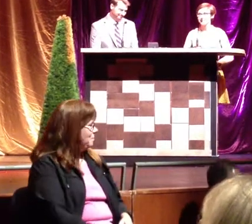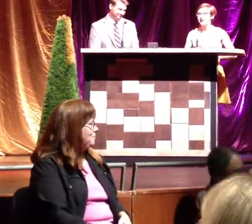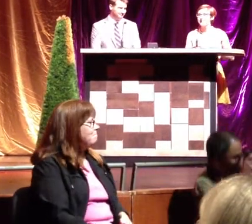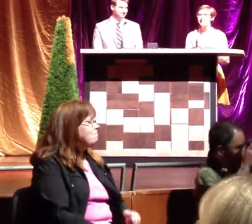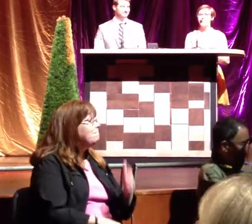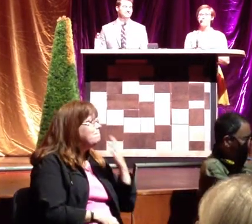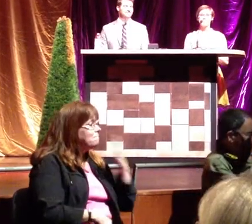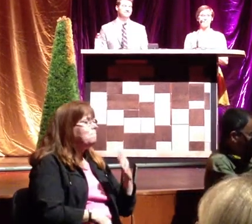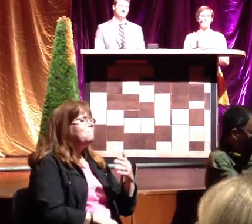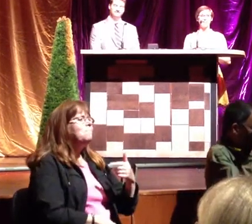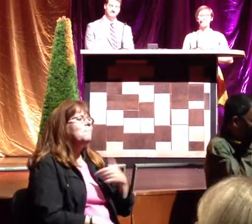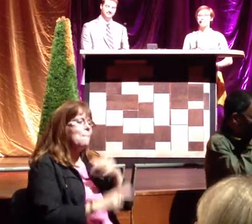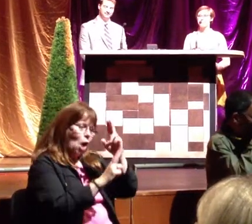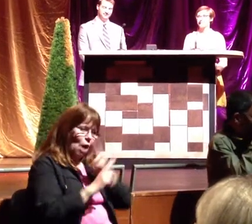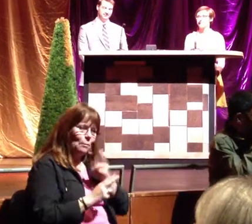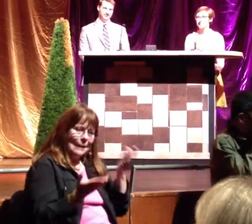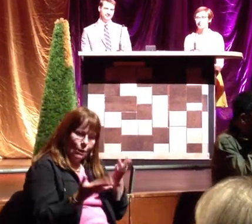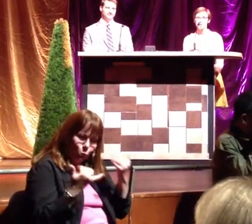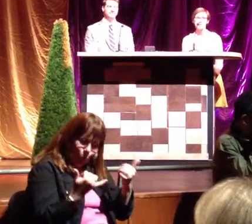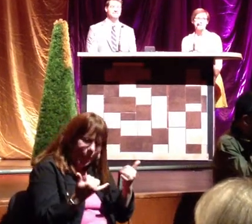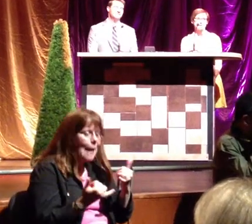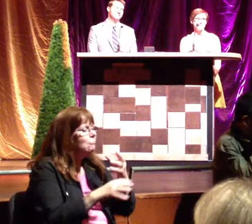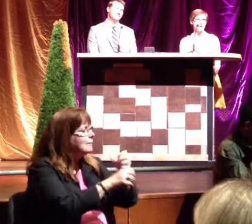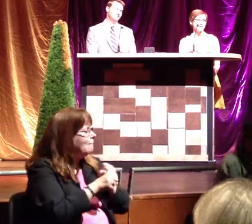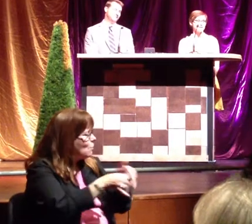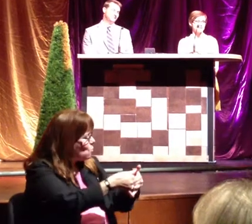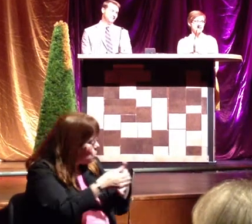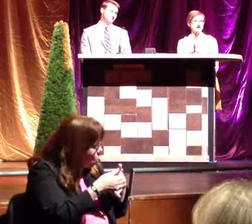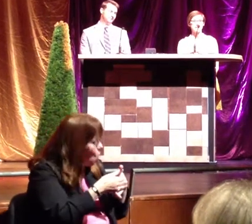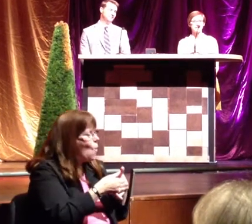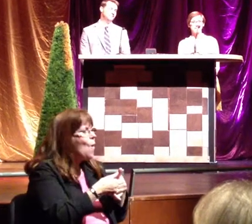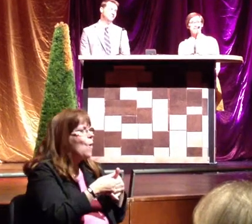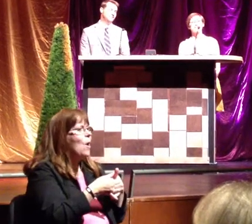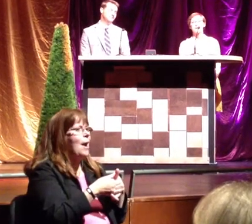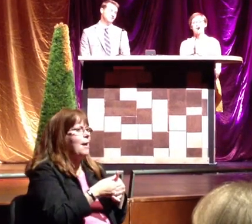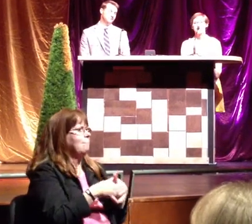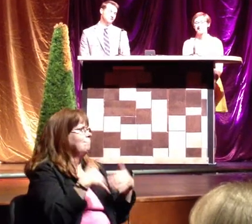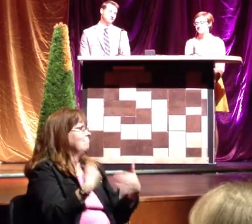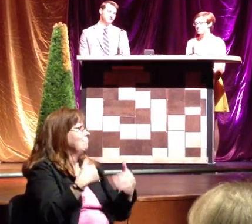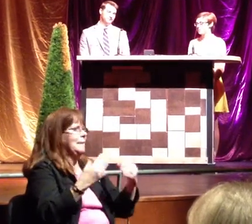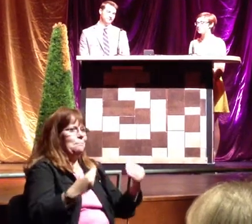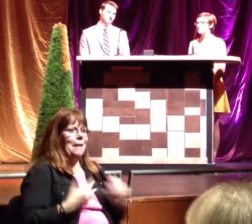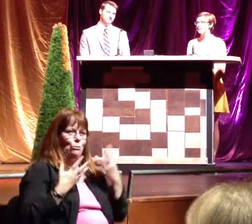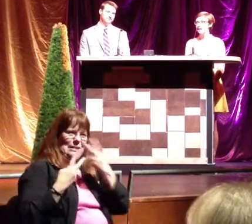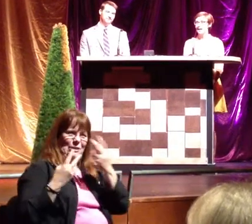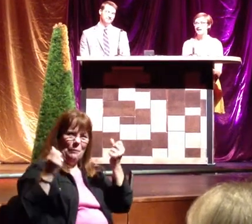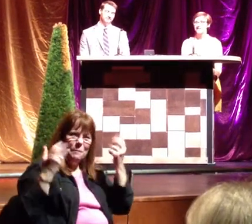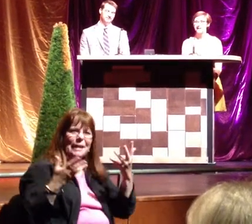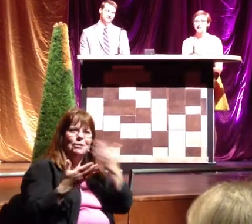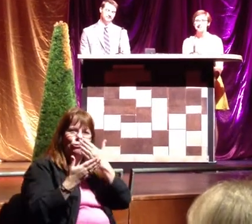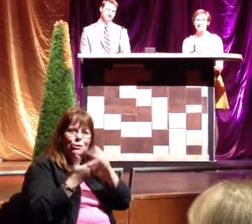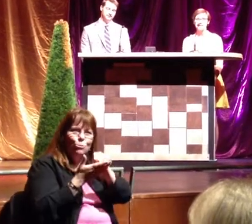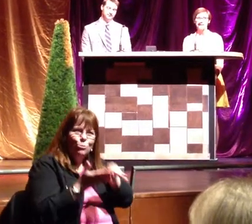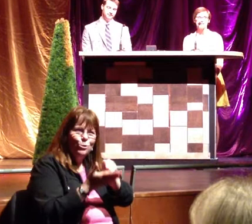Thank you. Yeah, I'm very honored to be here and to be receiving this award, especially among such an excellent and inspiring group of students.